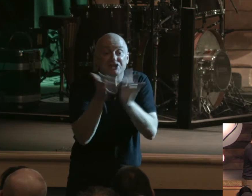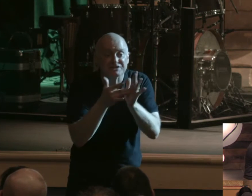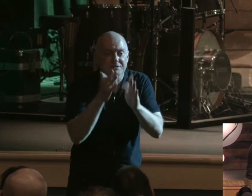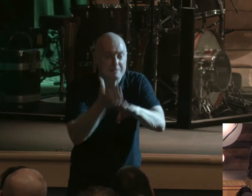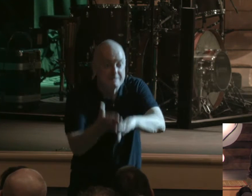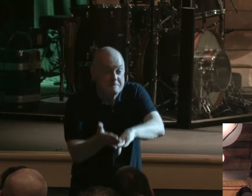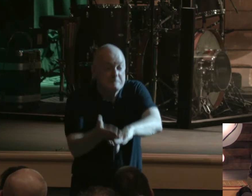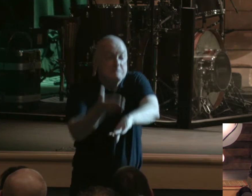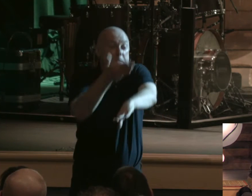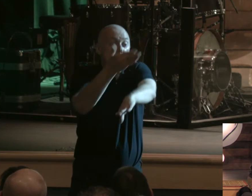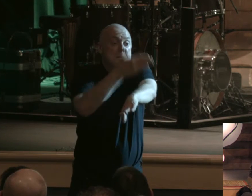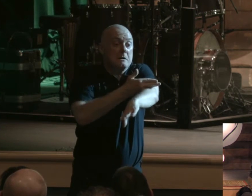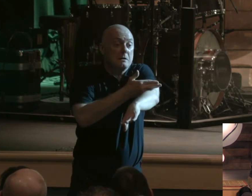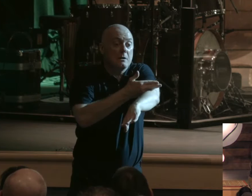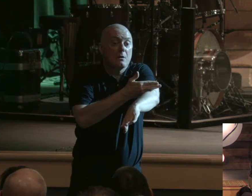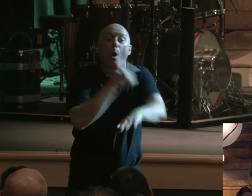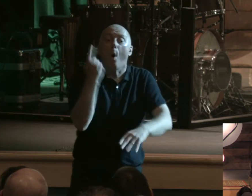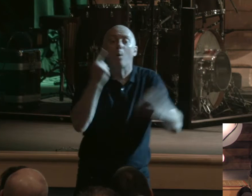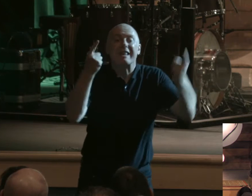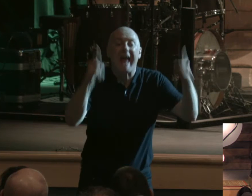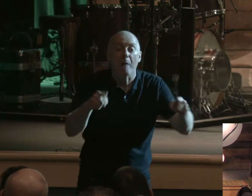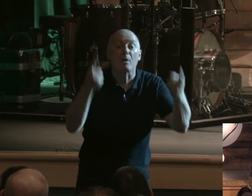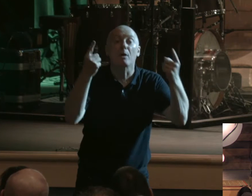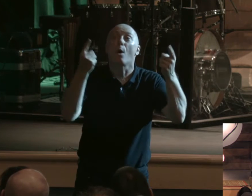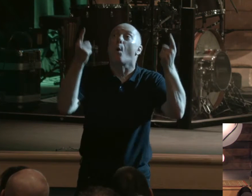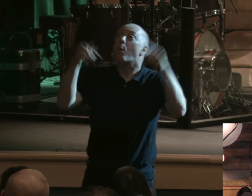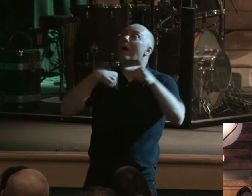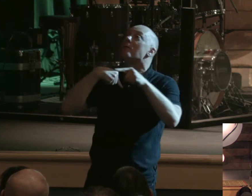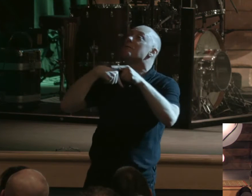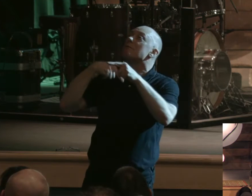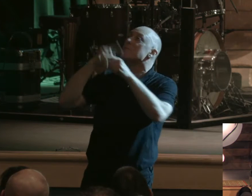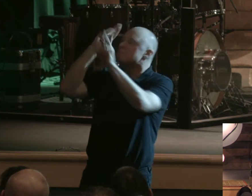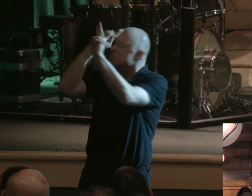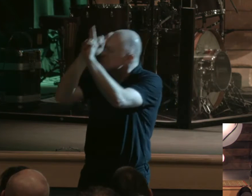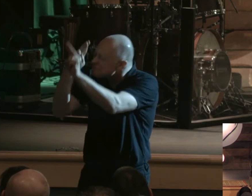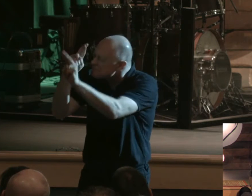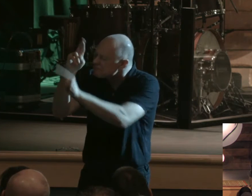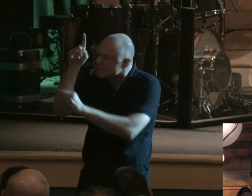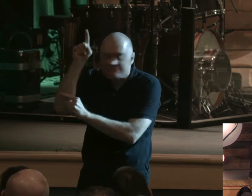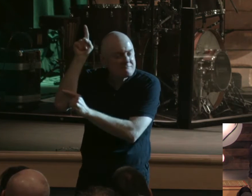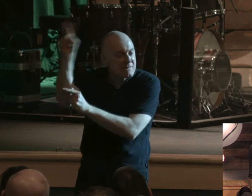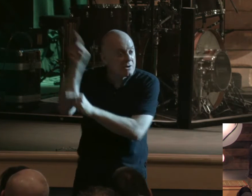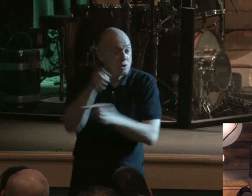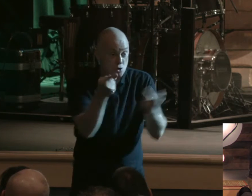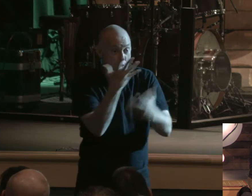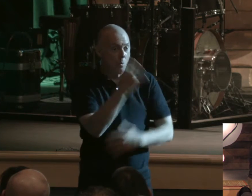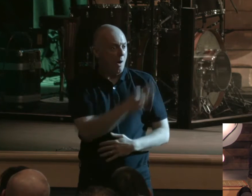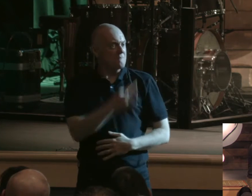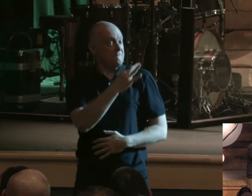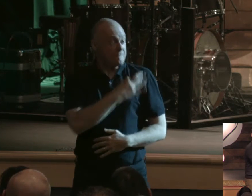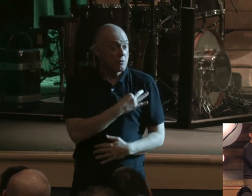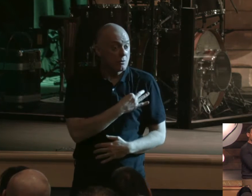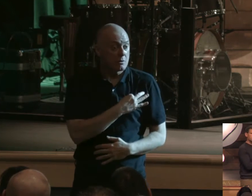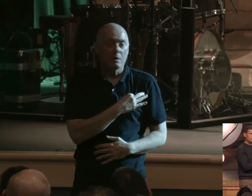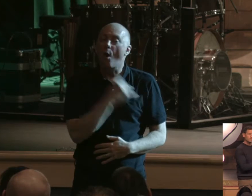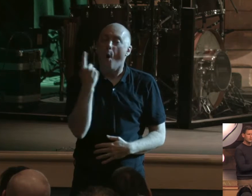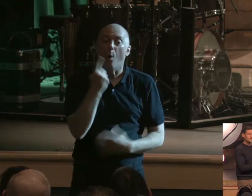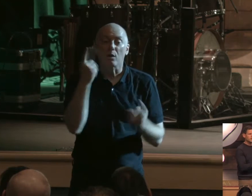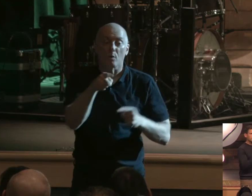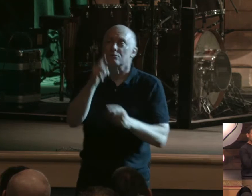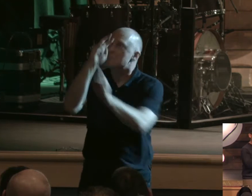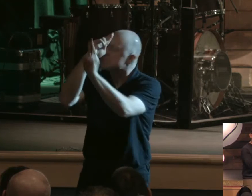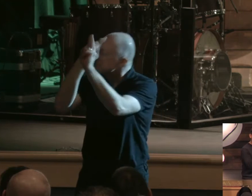Christ, are only realized in the fear of the Lord. The highest reaches of fruitfulness for Christ are only realized in the fear of the